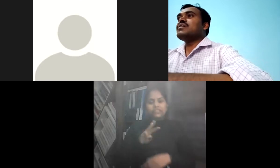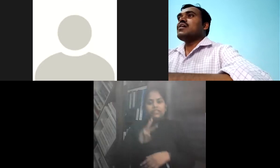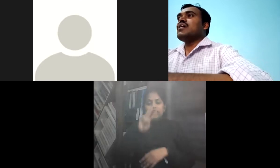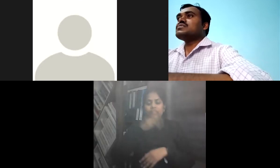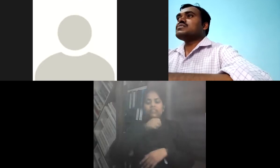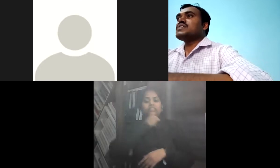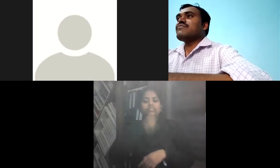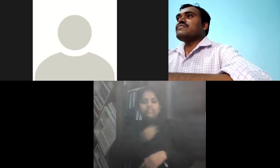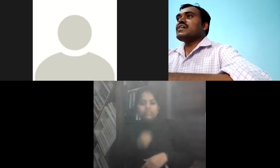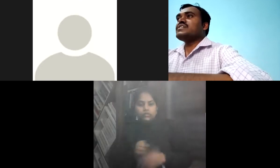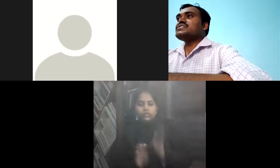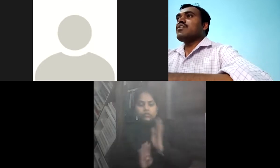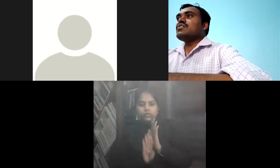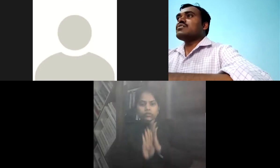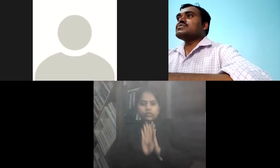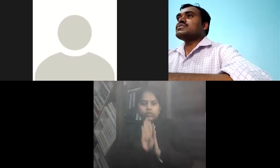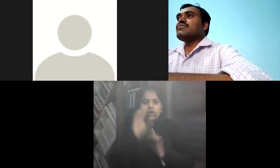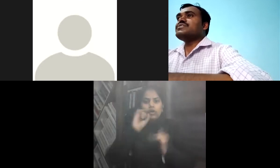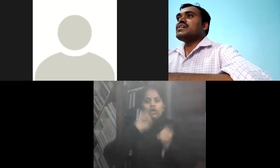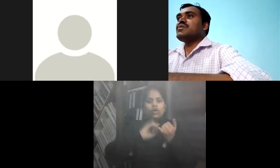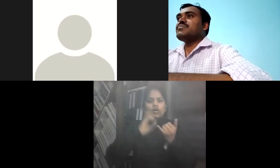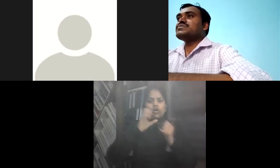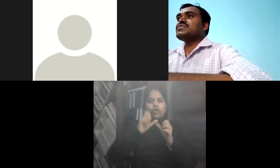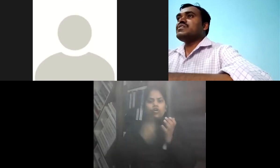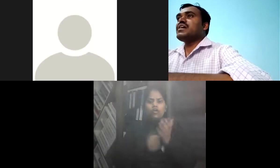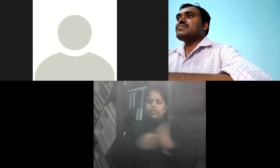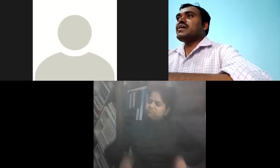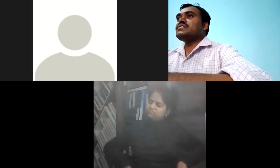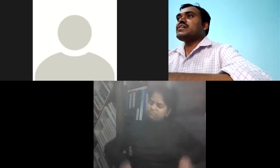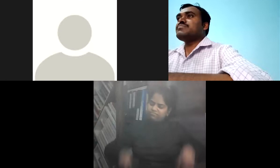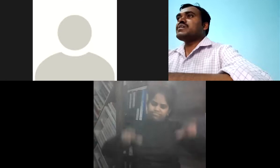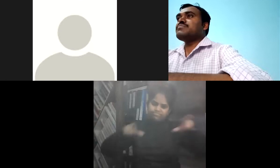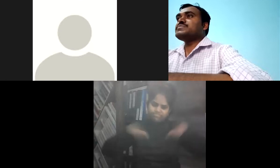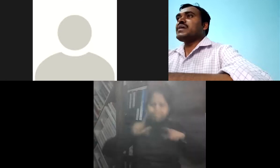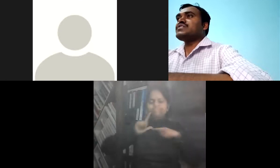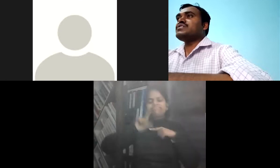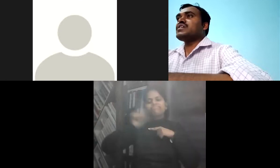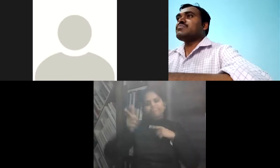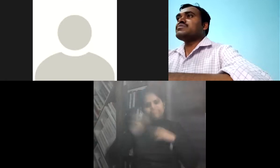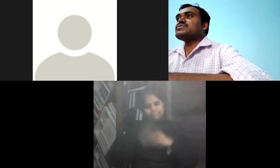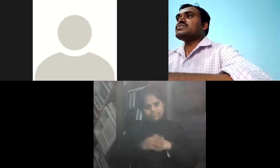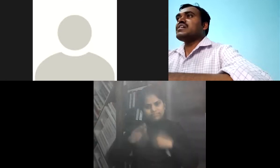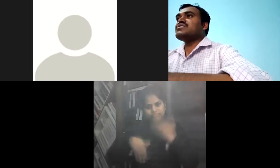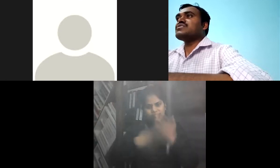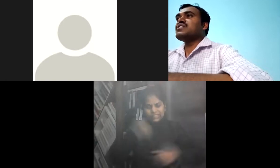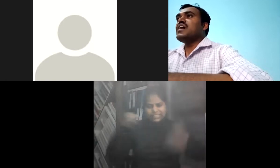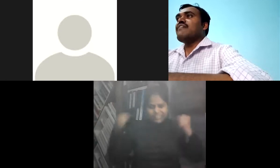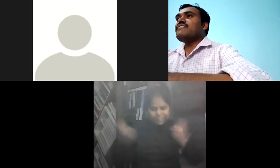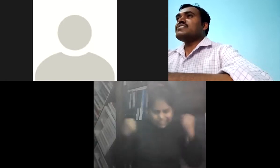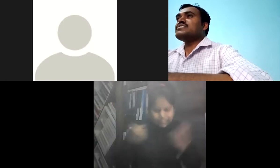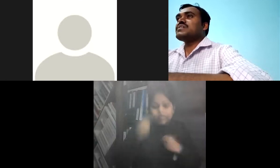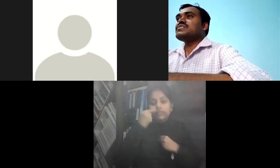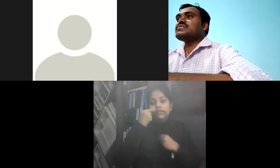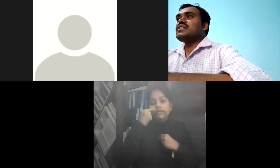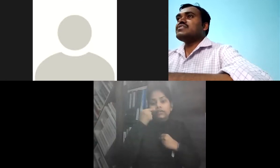3-year-old, Oscar survives against all odds. Though a disabled person, he admires and becomes passionate about Sister Inge. After